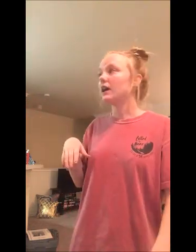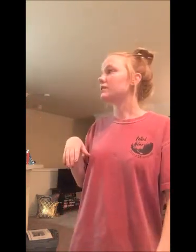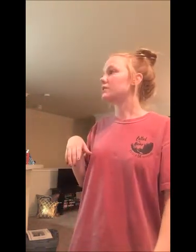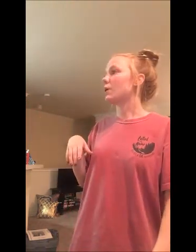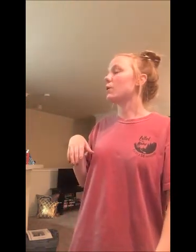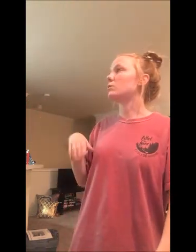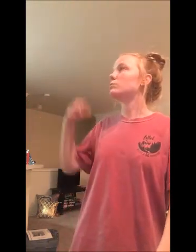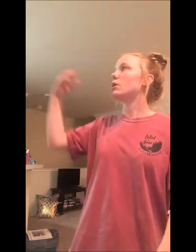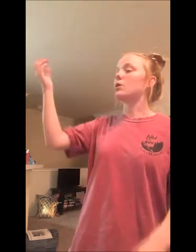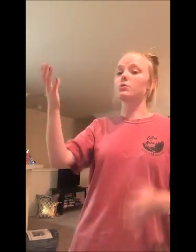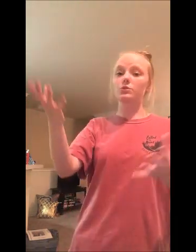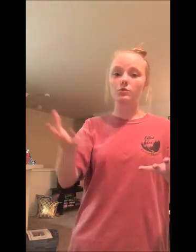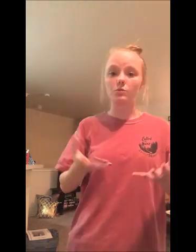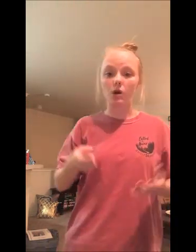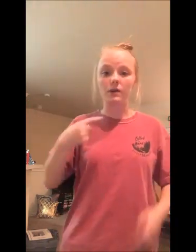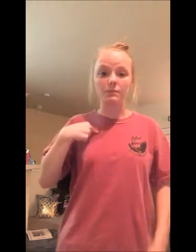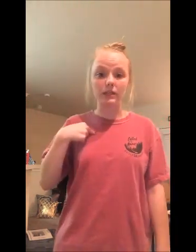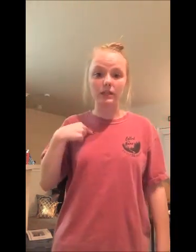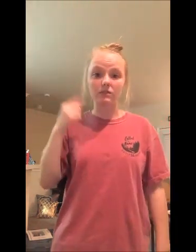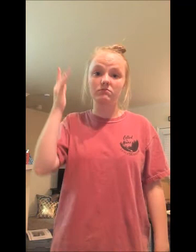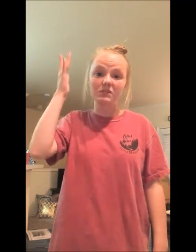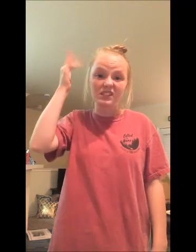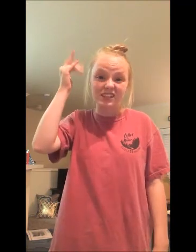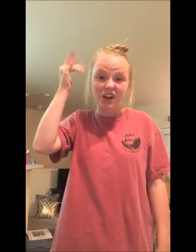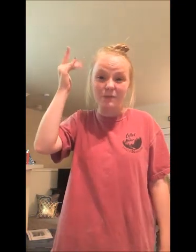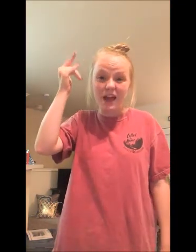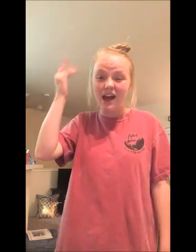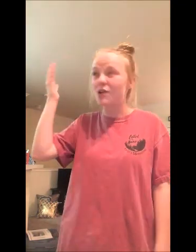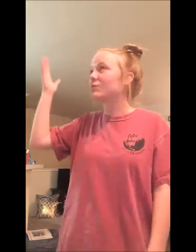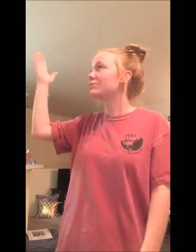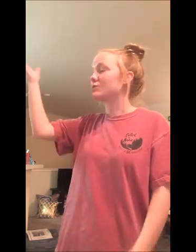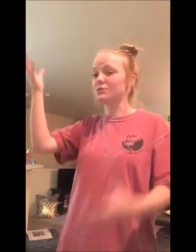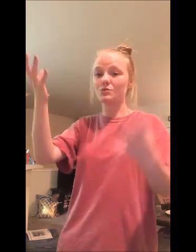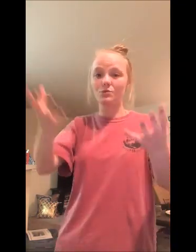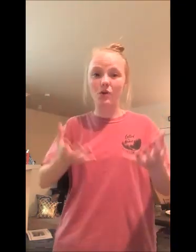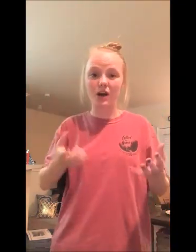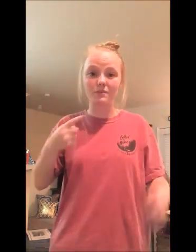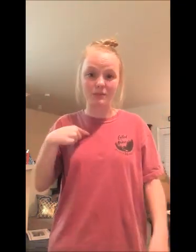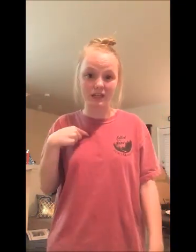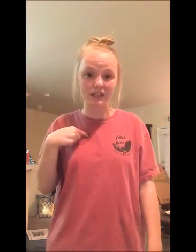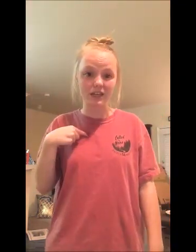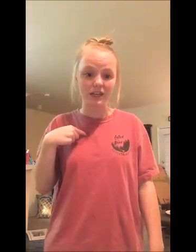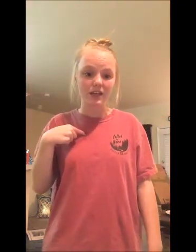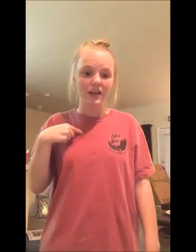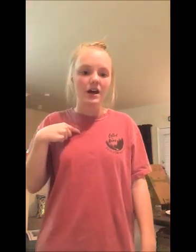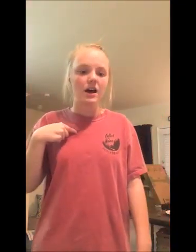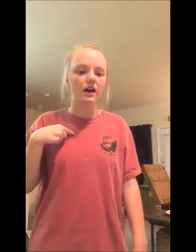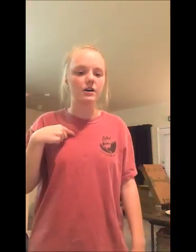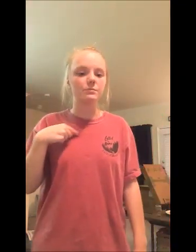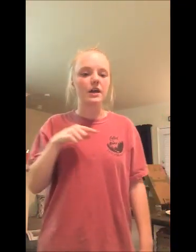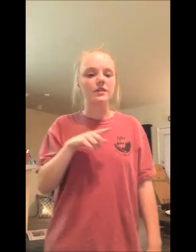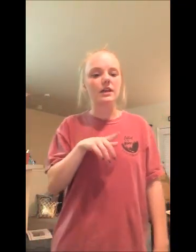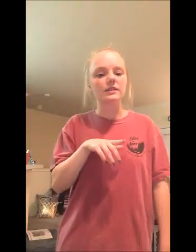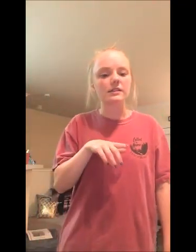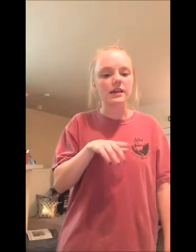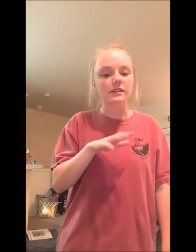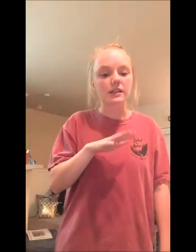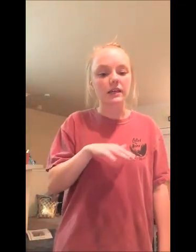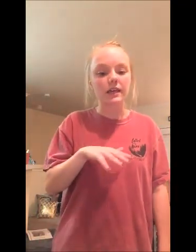And so, oh, you want me. Somehow you want me. And then it says, the King